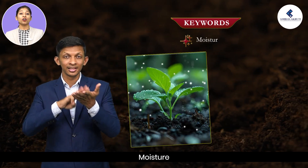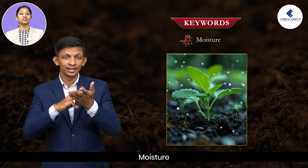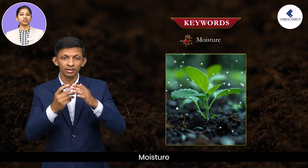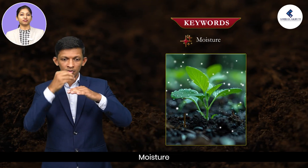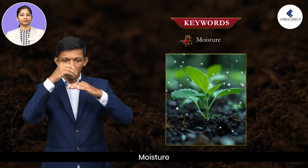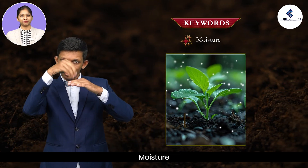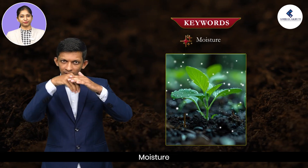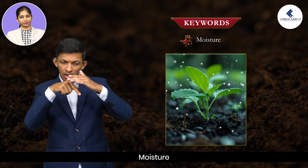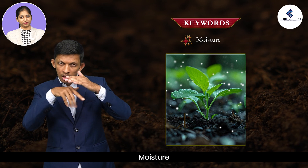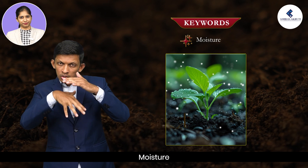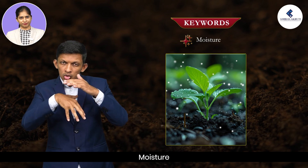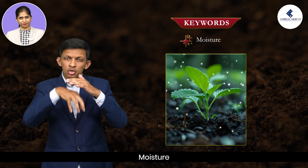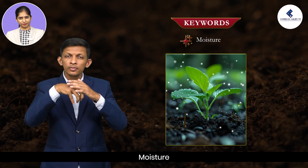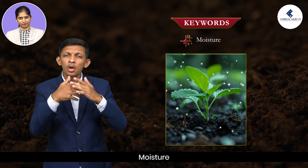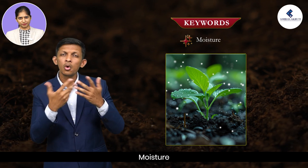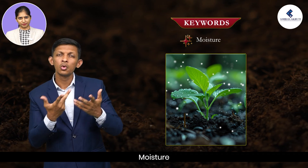moisture,